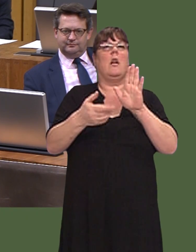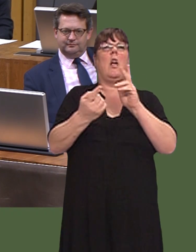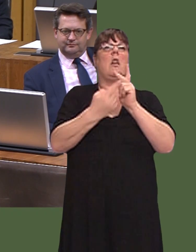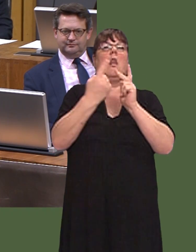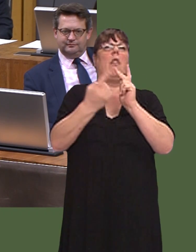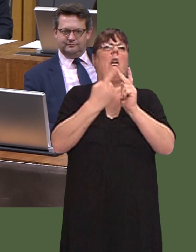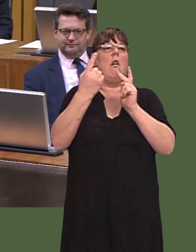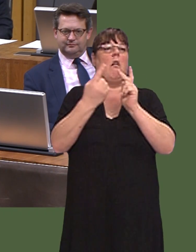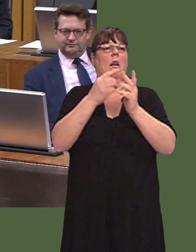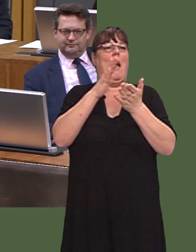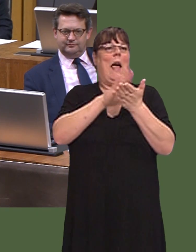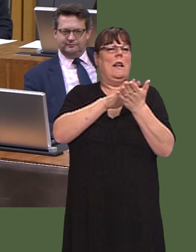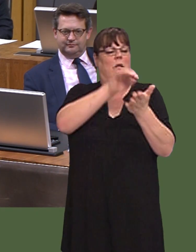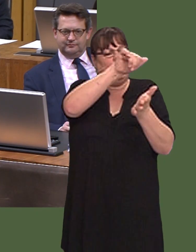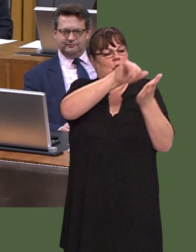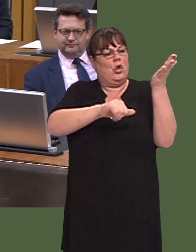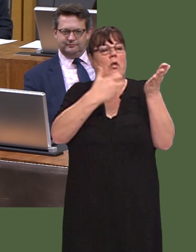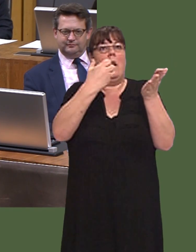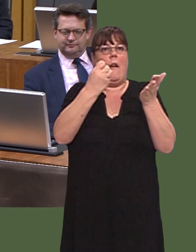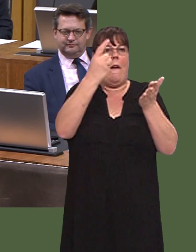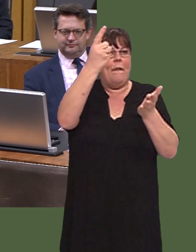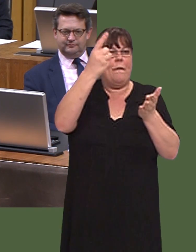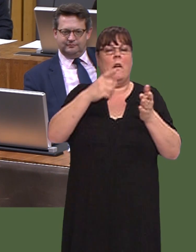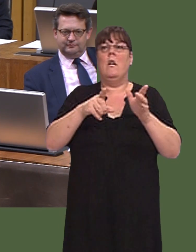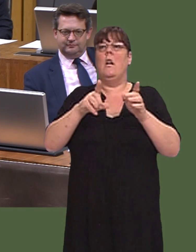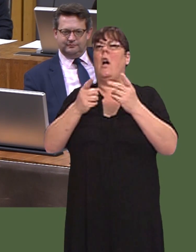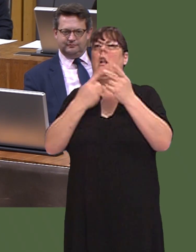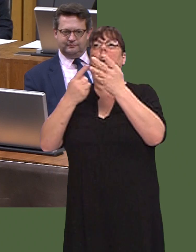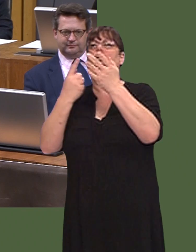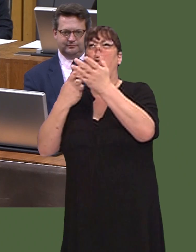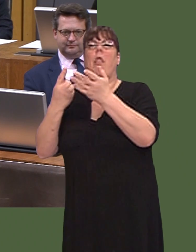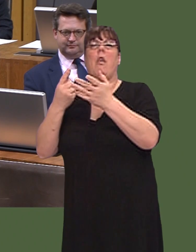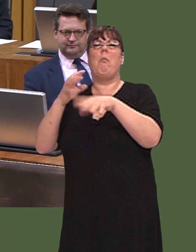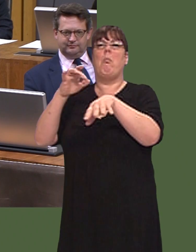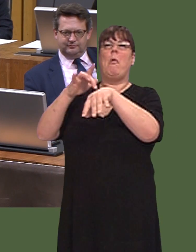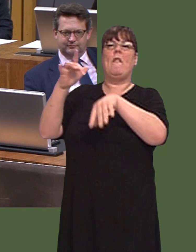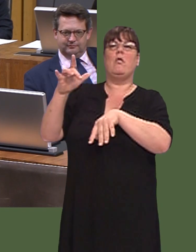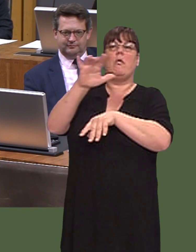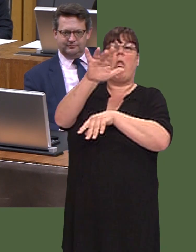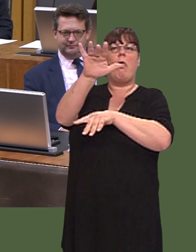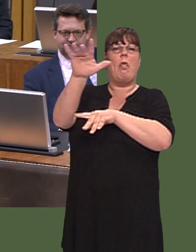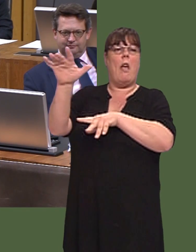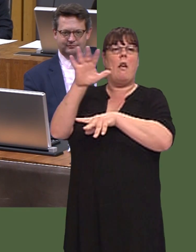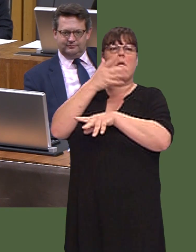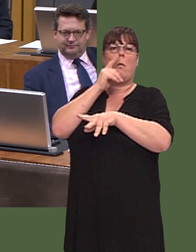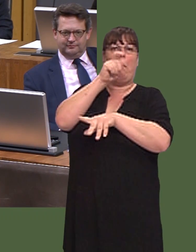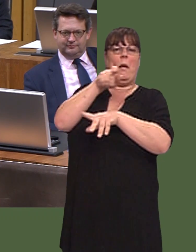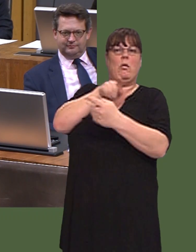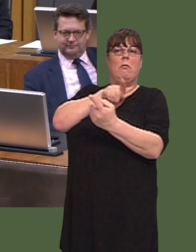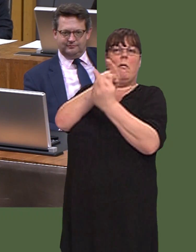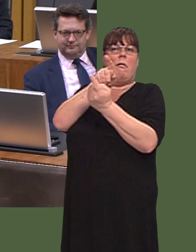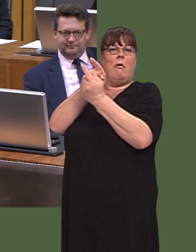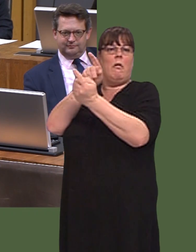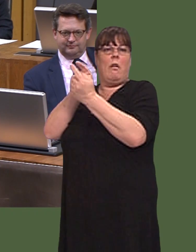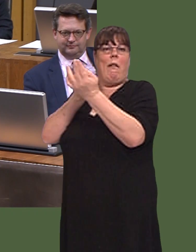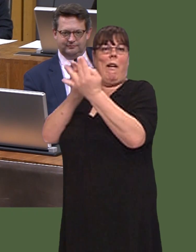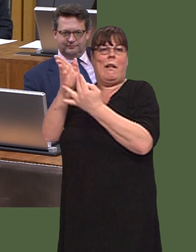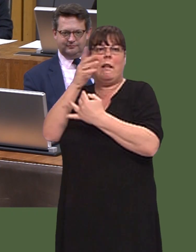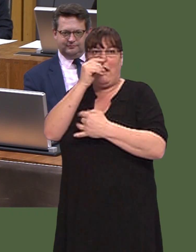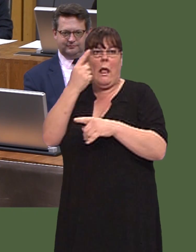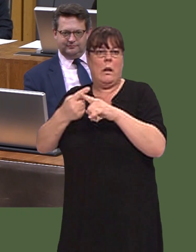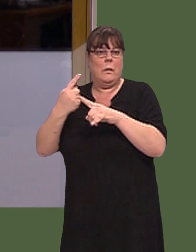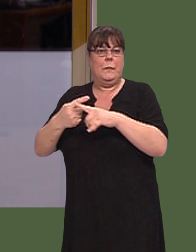to me, it said on the box, if you take these for more than 3 days, you will become addicted to these. I